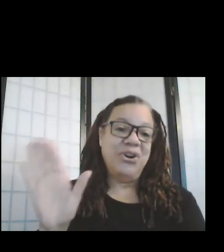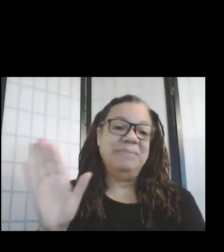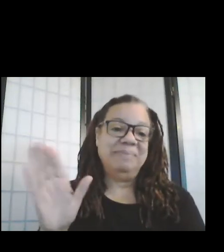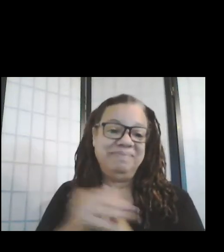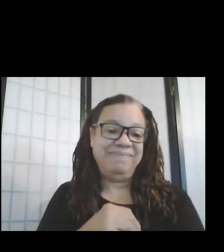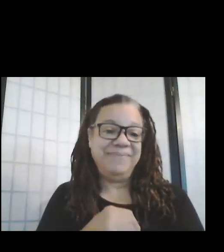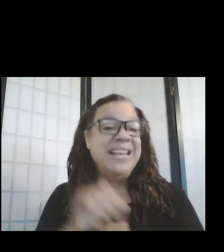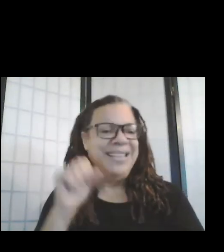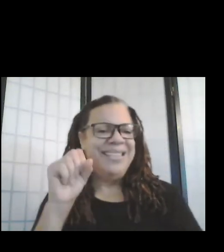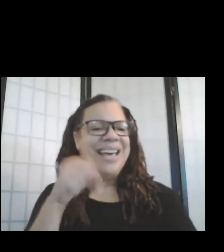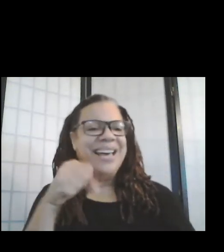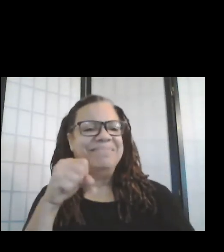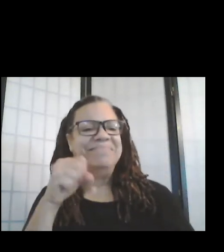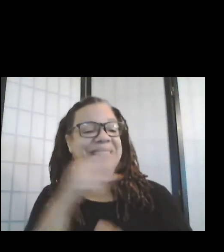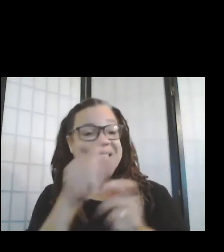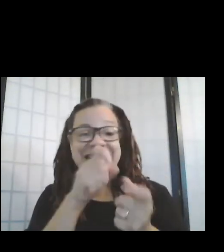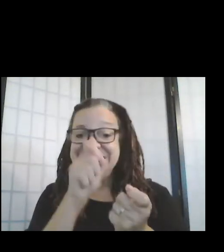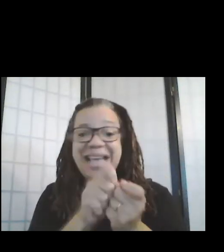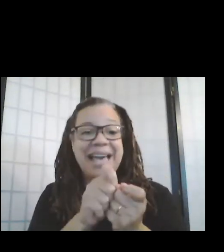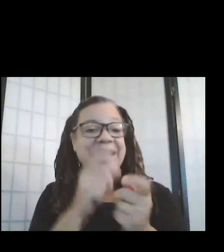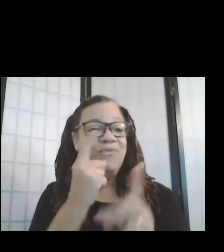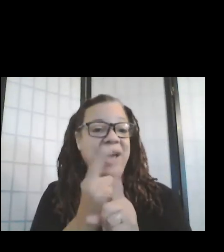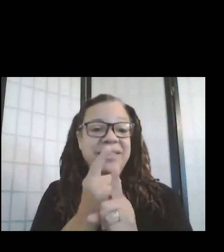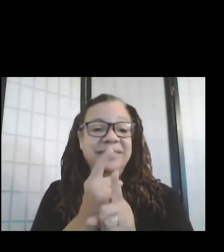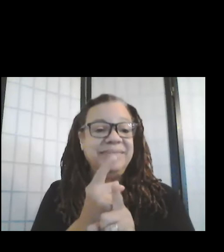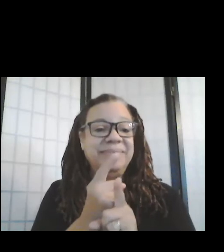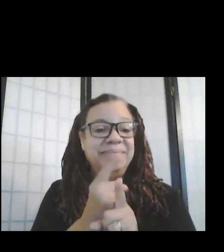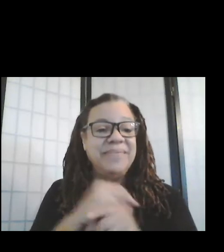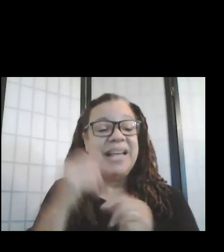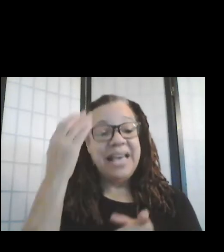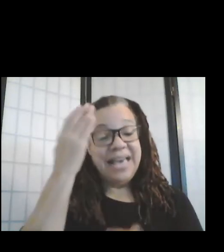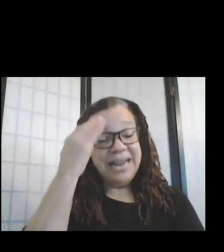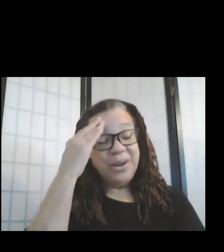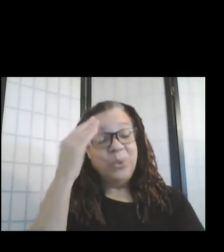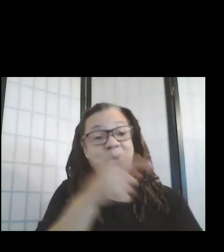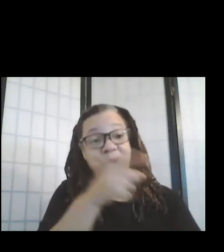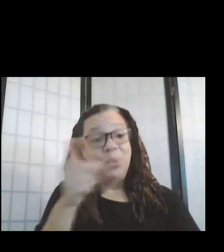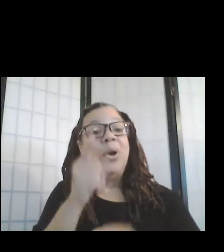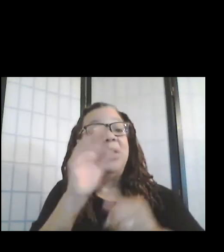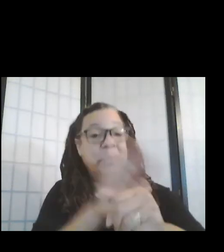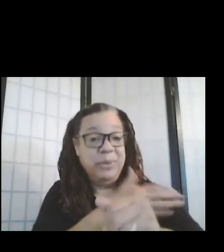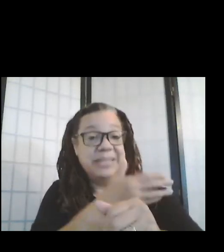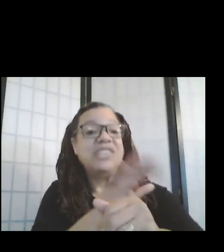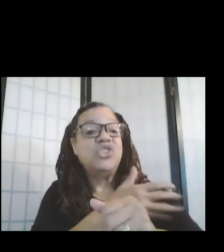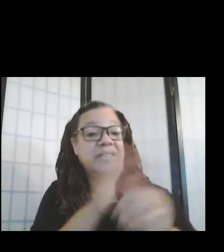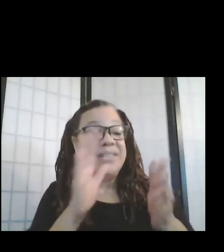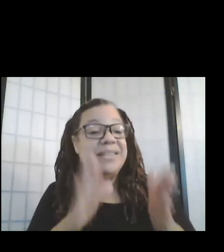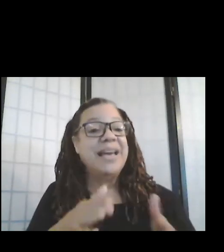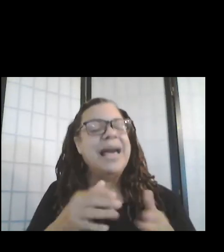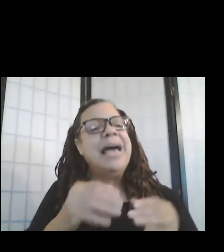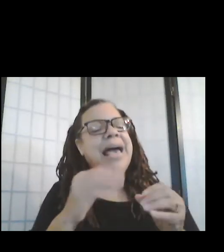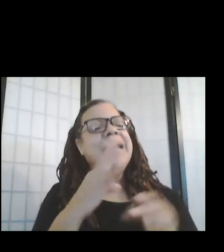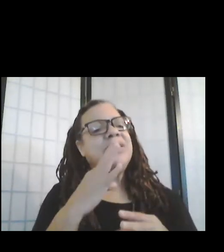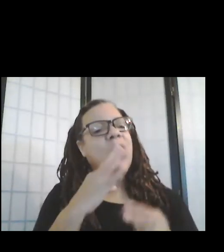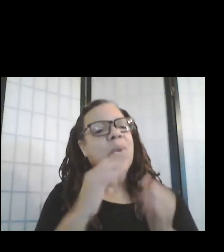Yeah, and exactly right. And I think, and I know you people are musicians, and I talk to so many people.